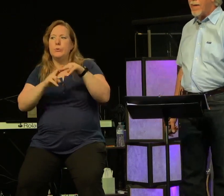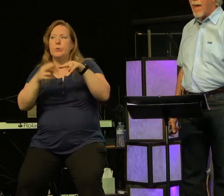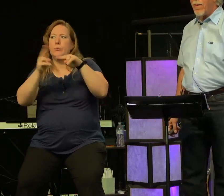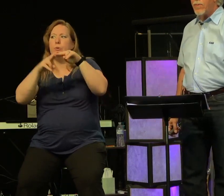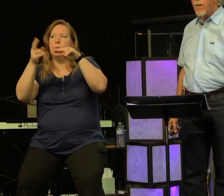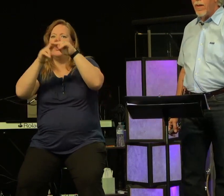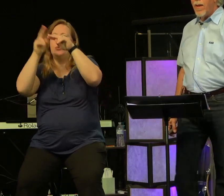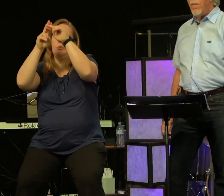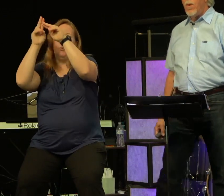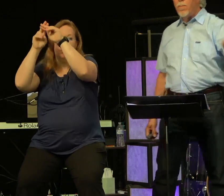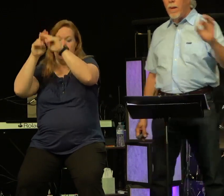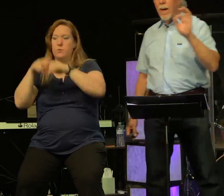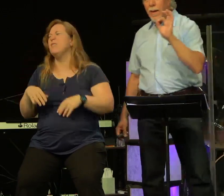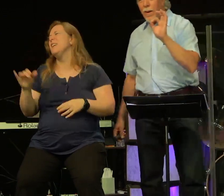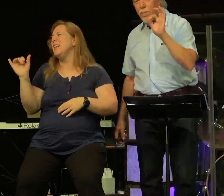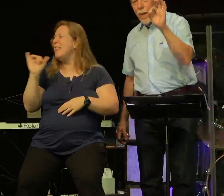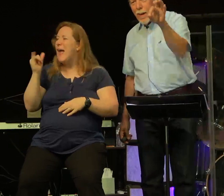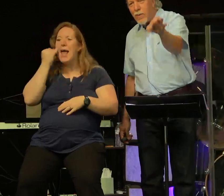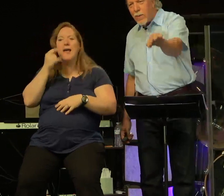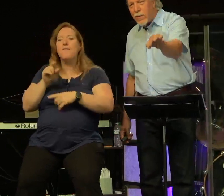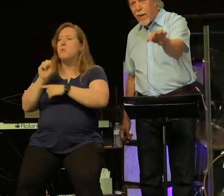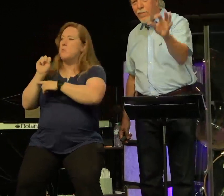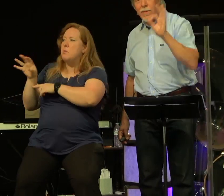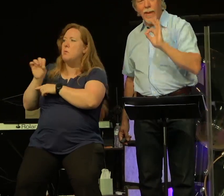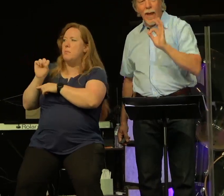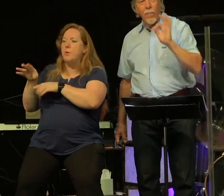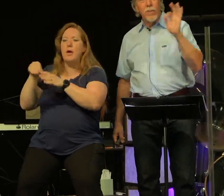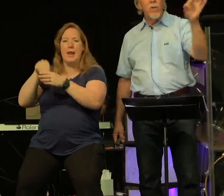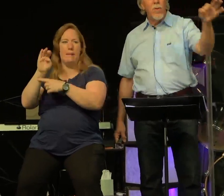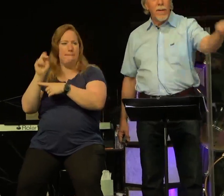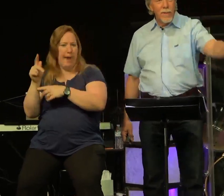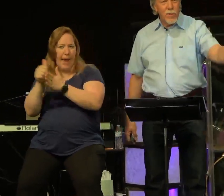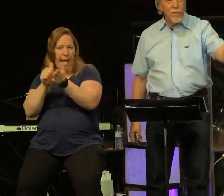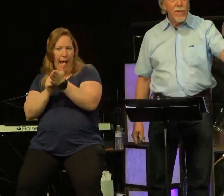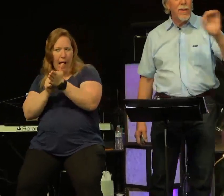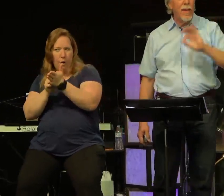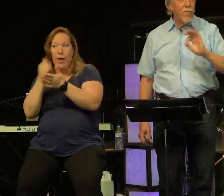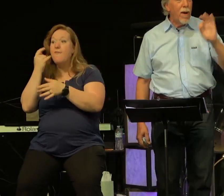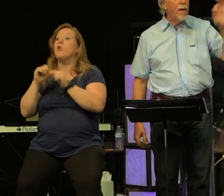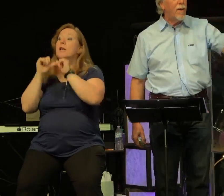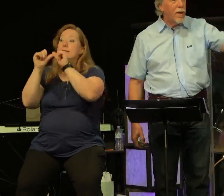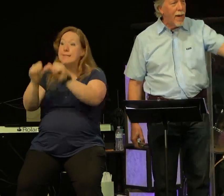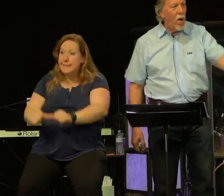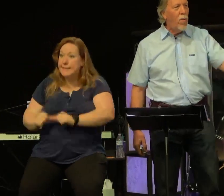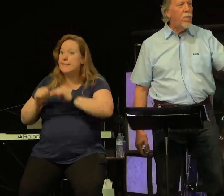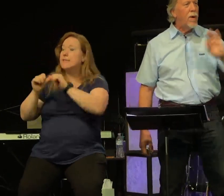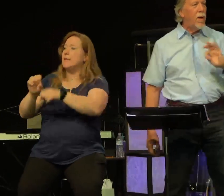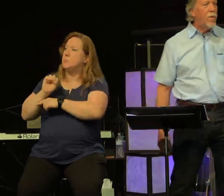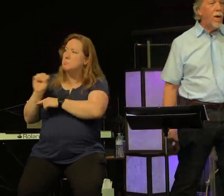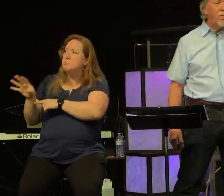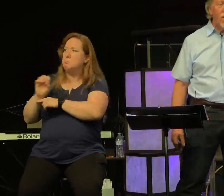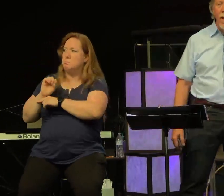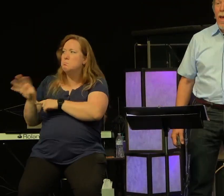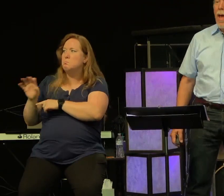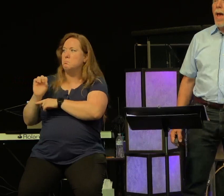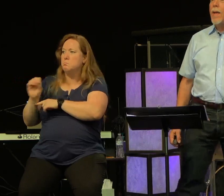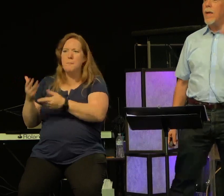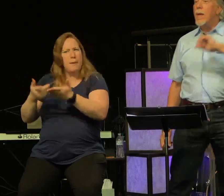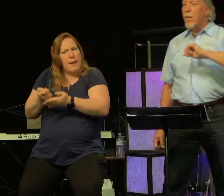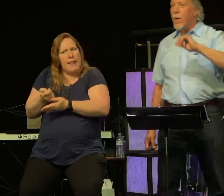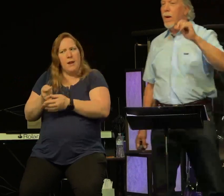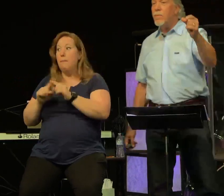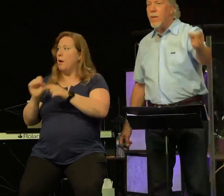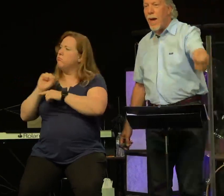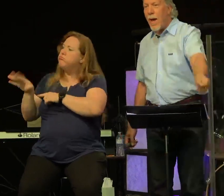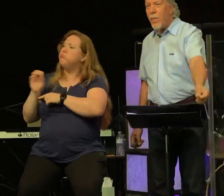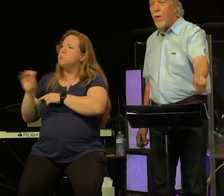bank account. If you put a little bit into a savings account, but you do it consistently and regularly over and over and over,